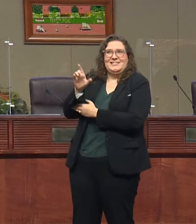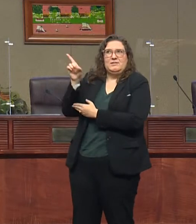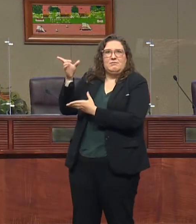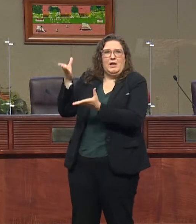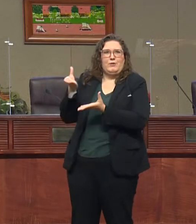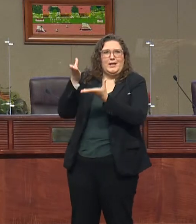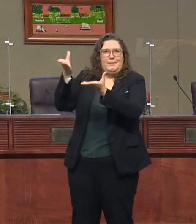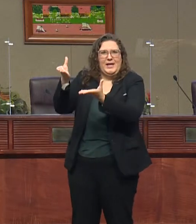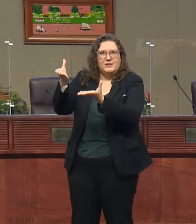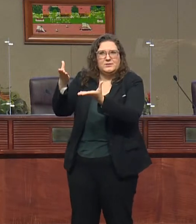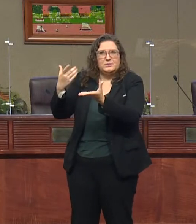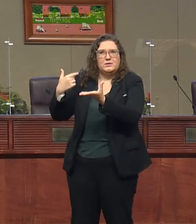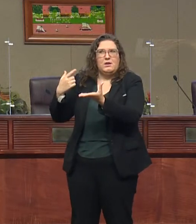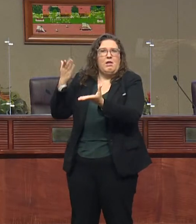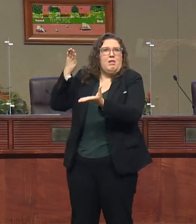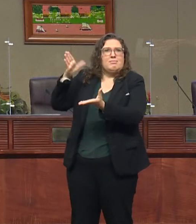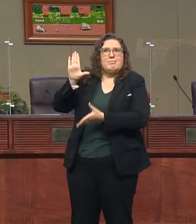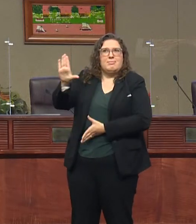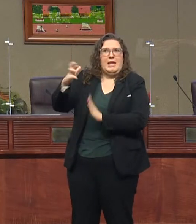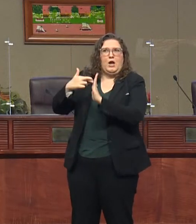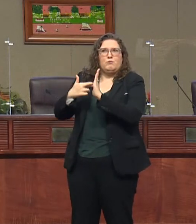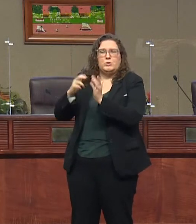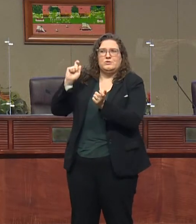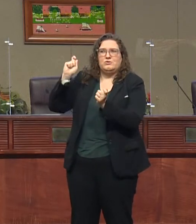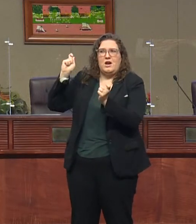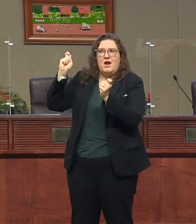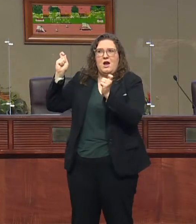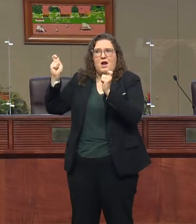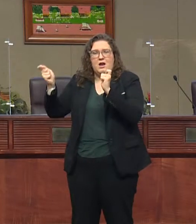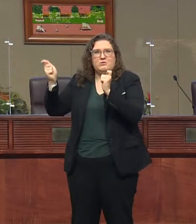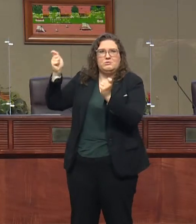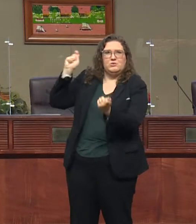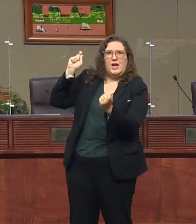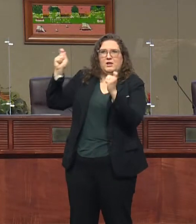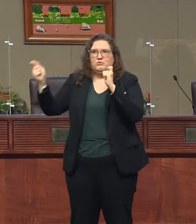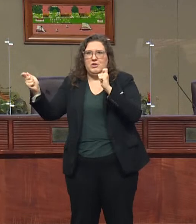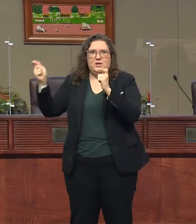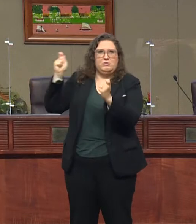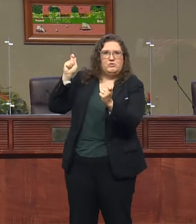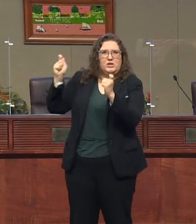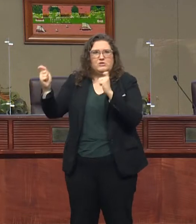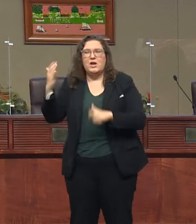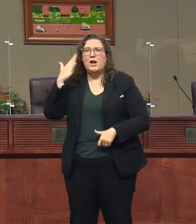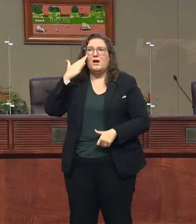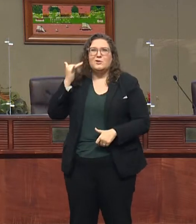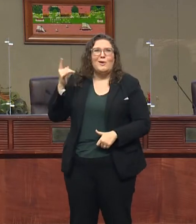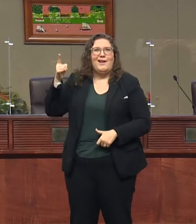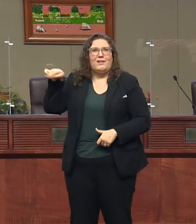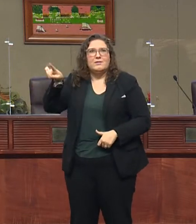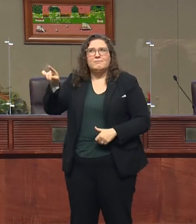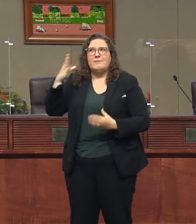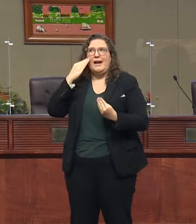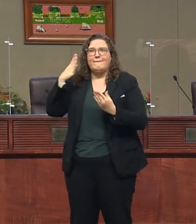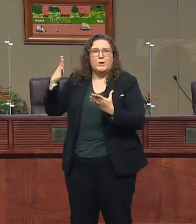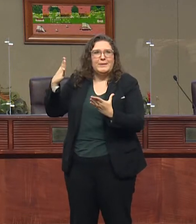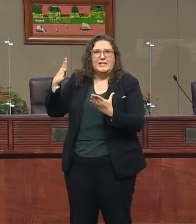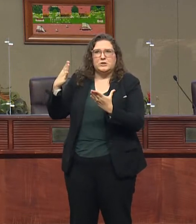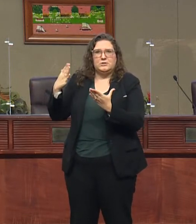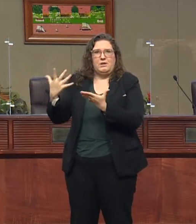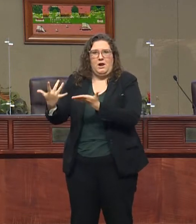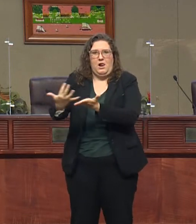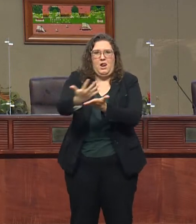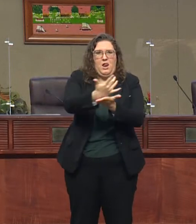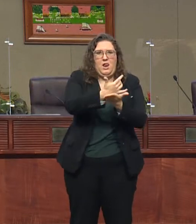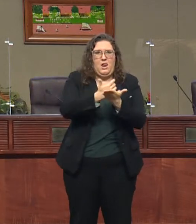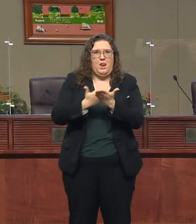Control. They're evolving. As more research and data has been gathered across the country, what we're seeing is they're making